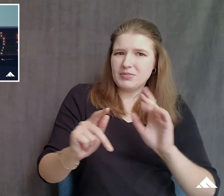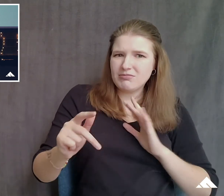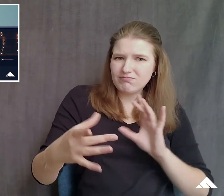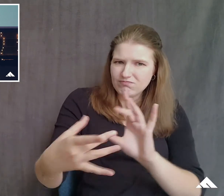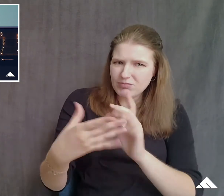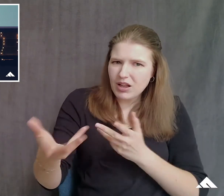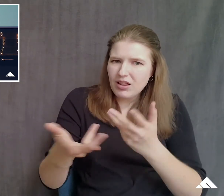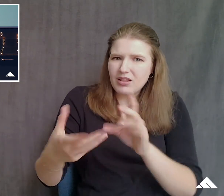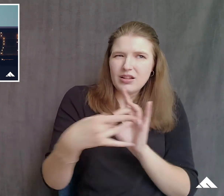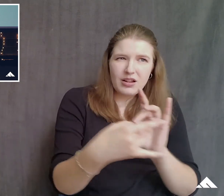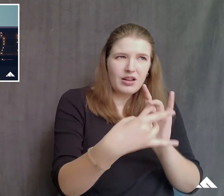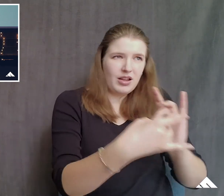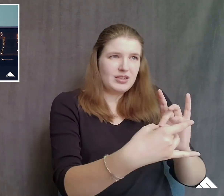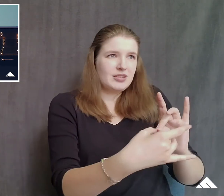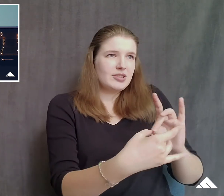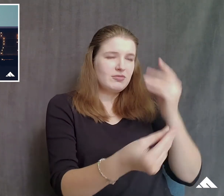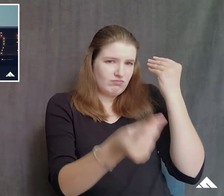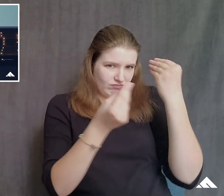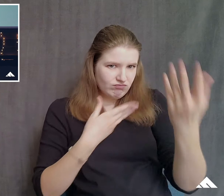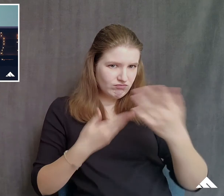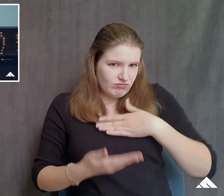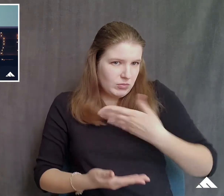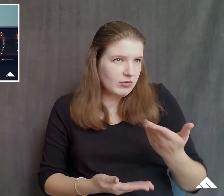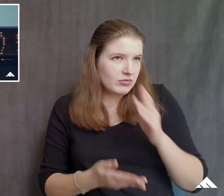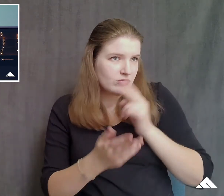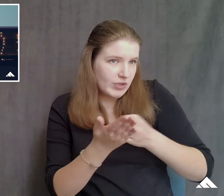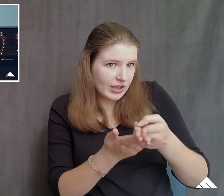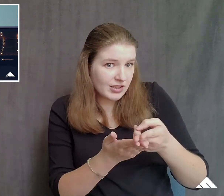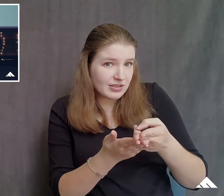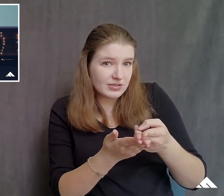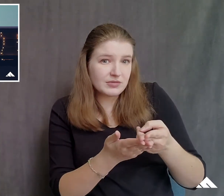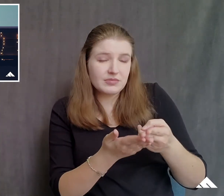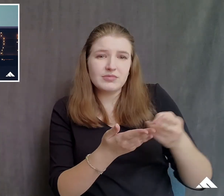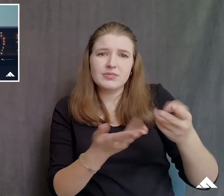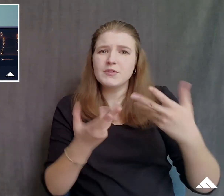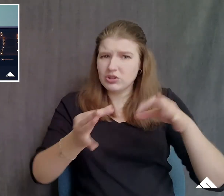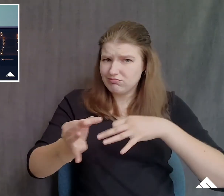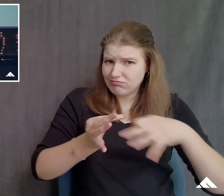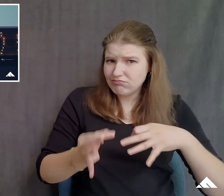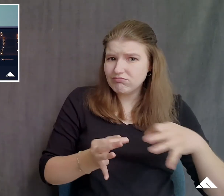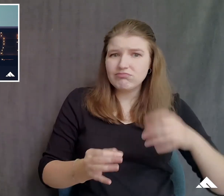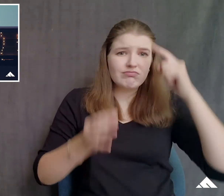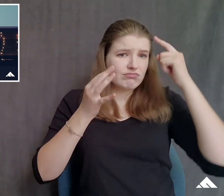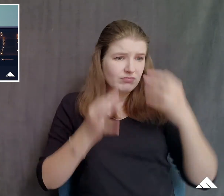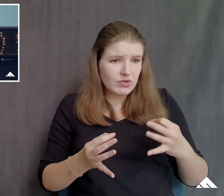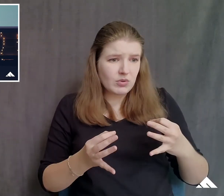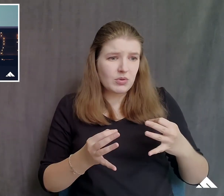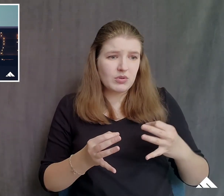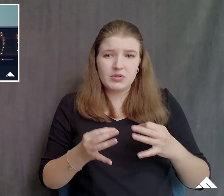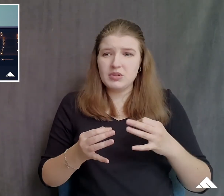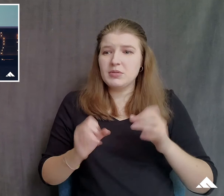about choices that we make that either create or keep us in our